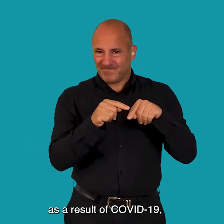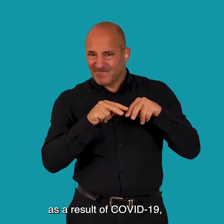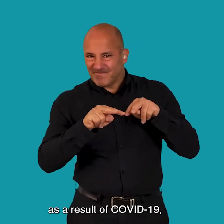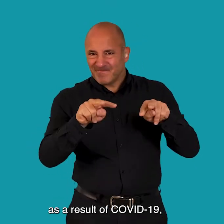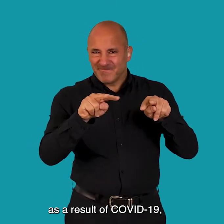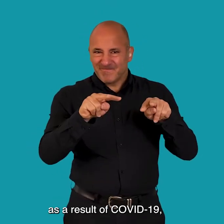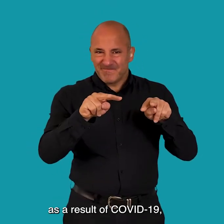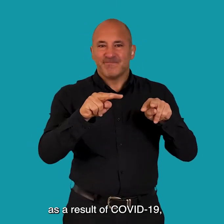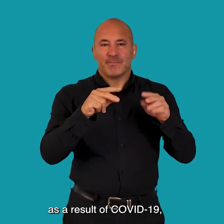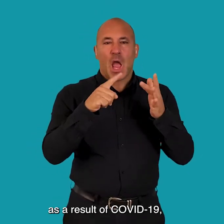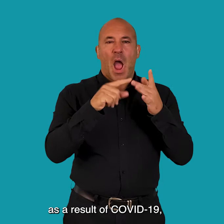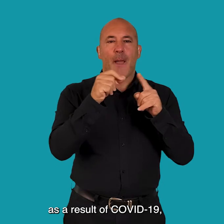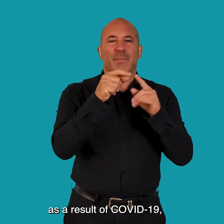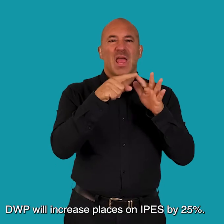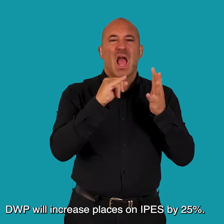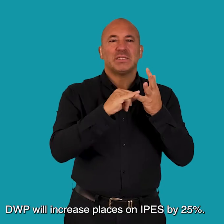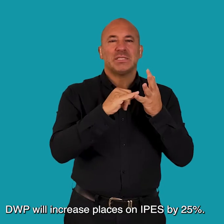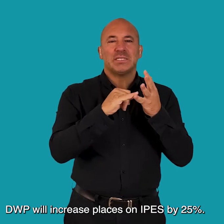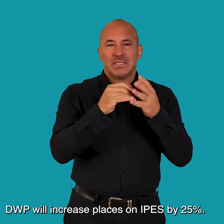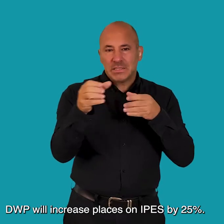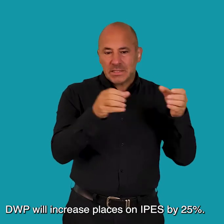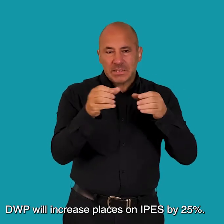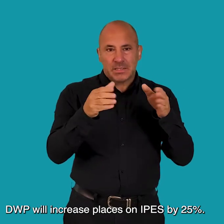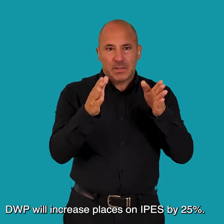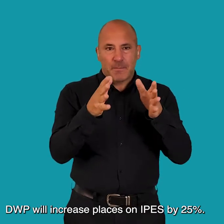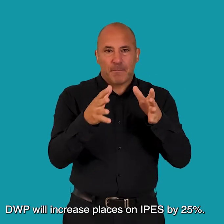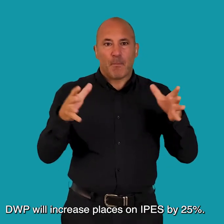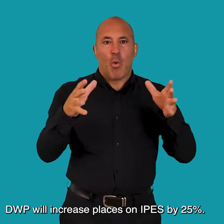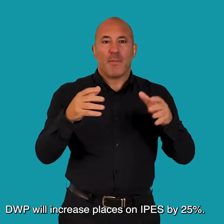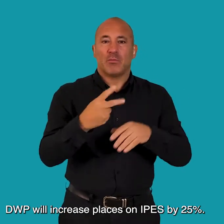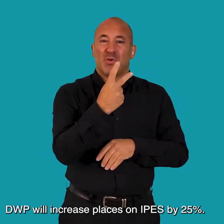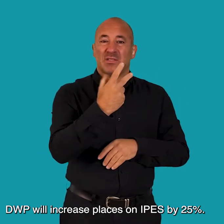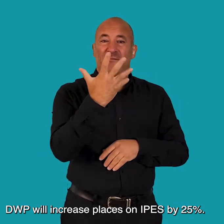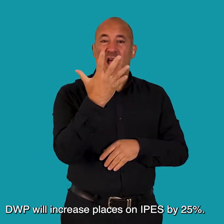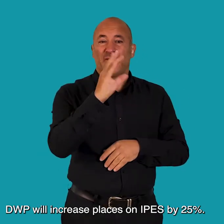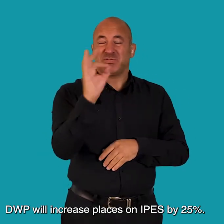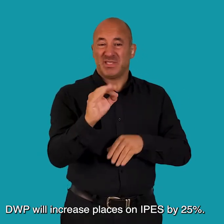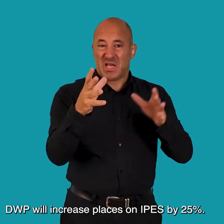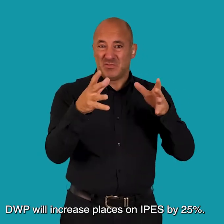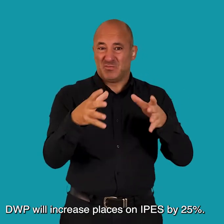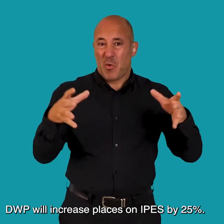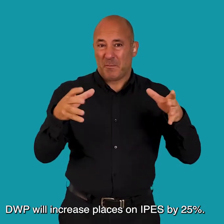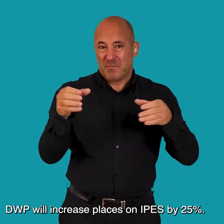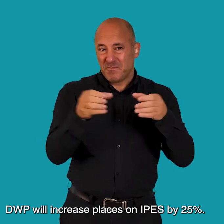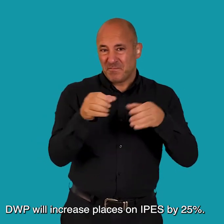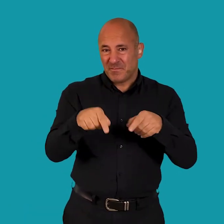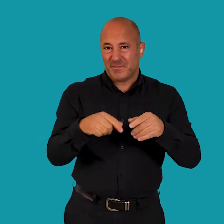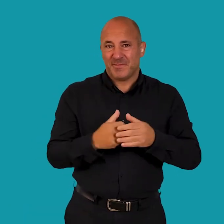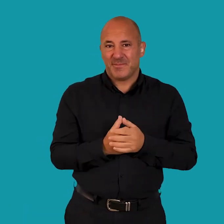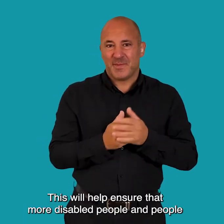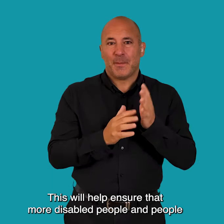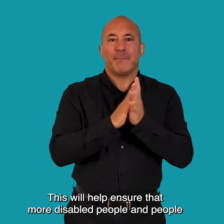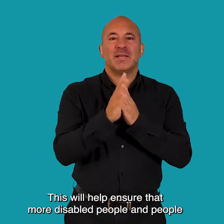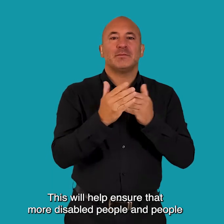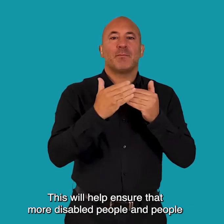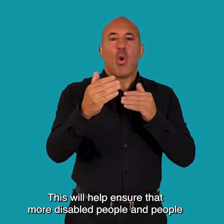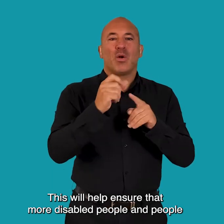of COVID-19, DWP will increase places on IPS by 25%. This will help ensure that